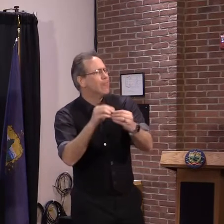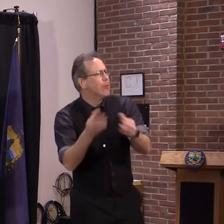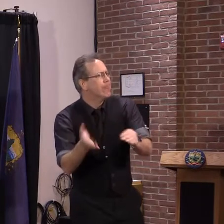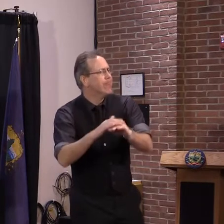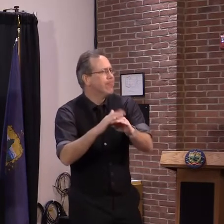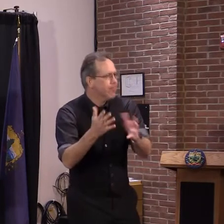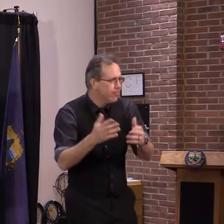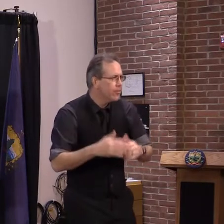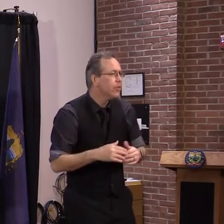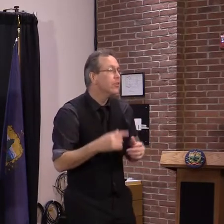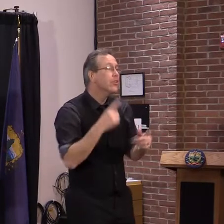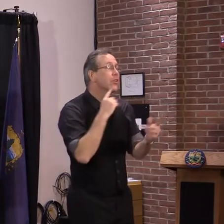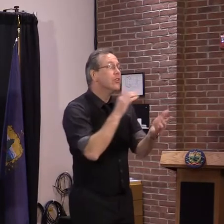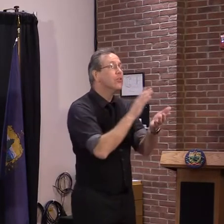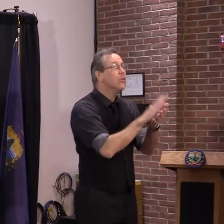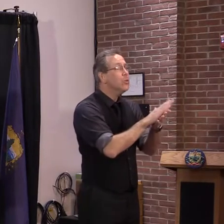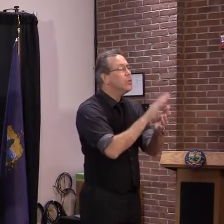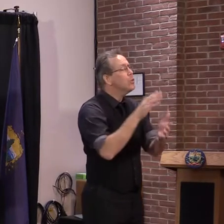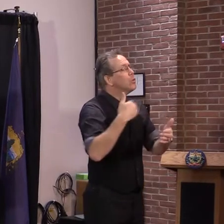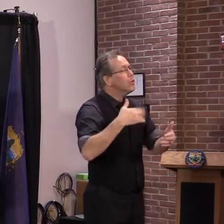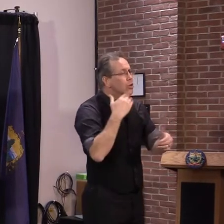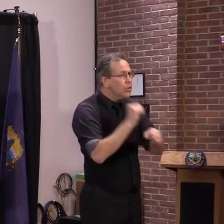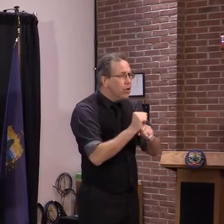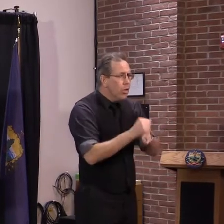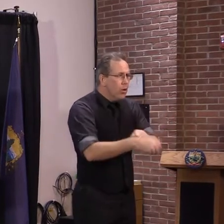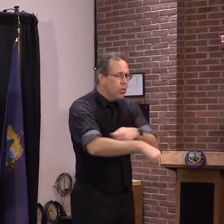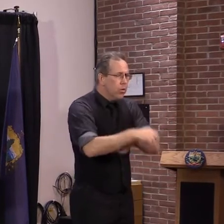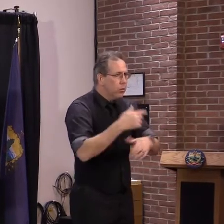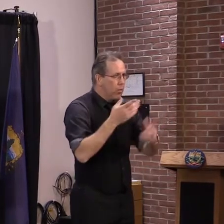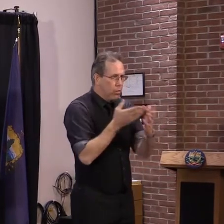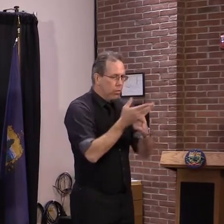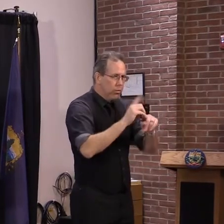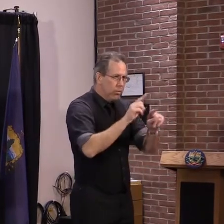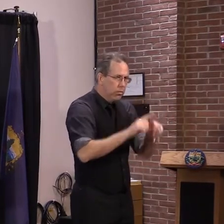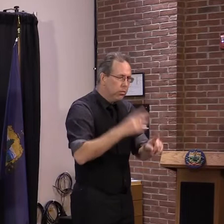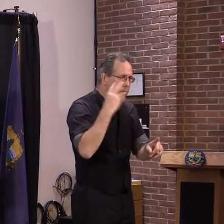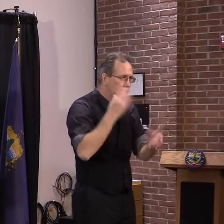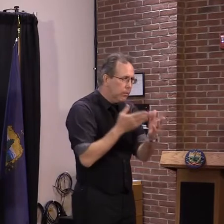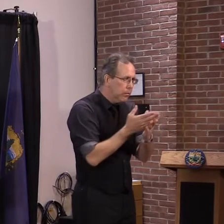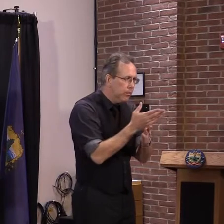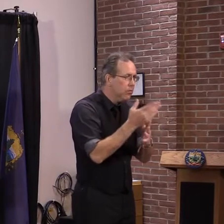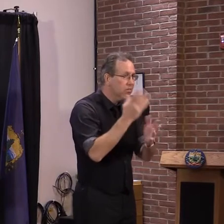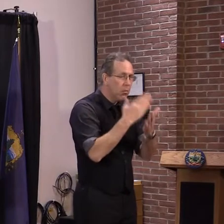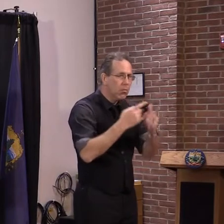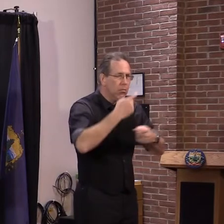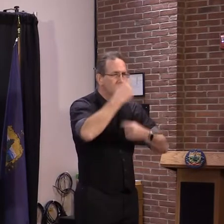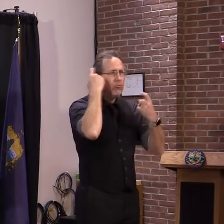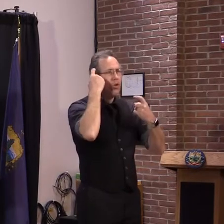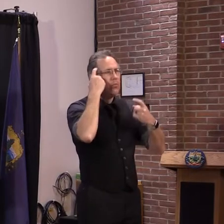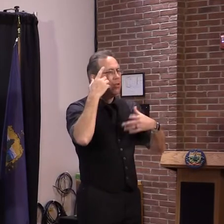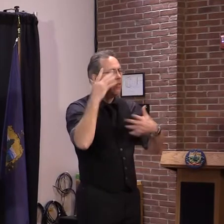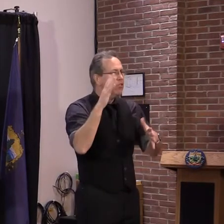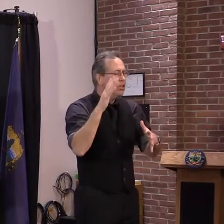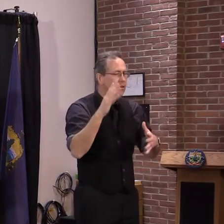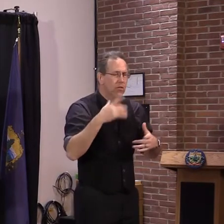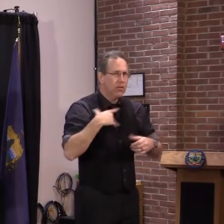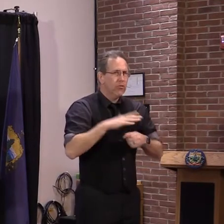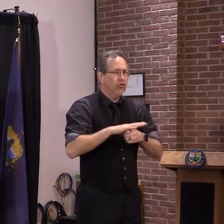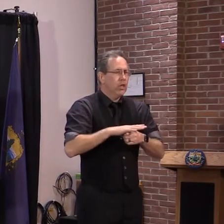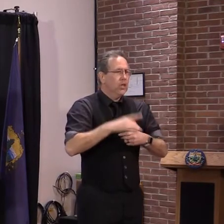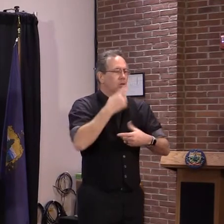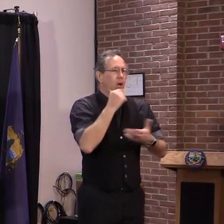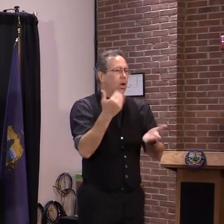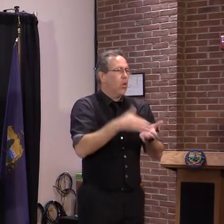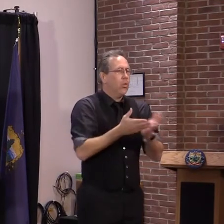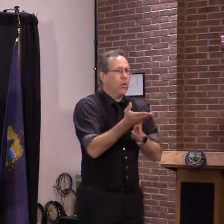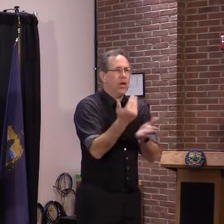a pretty amazing experience the last 2 years. For many folks, it's been traumatic. Certainly for most, it's been stressful. And that those filters need